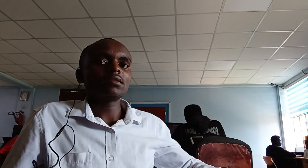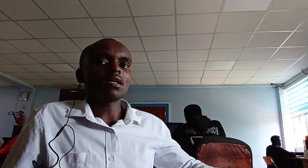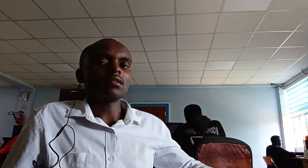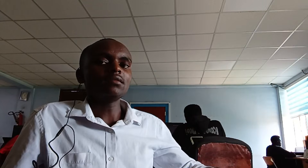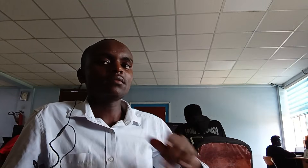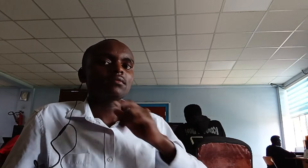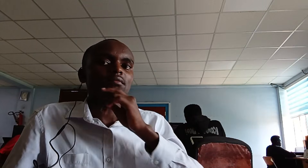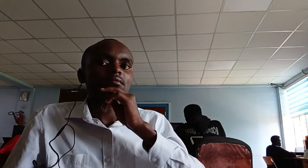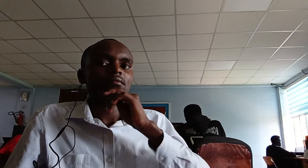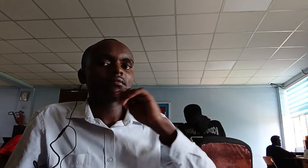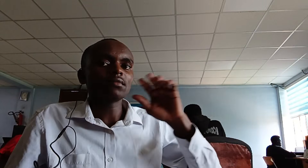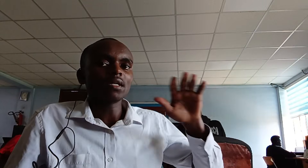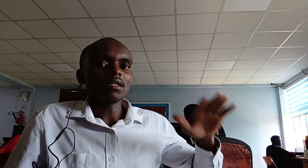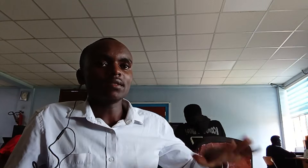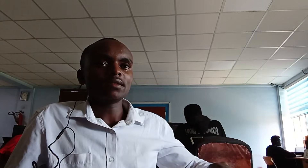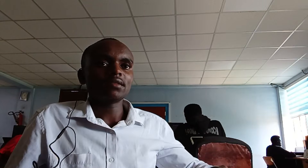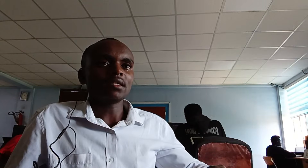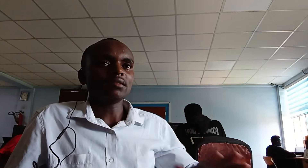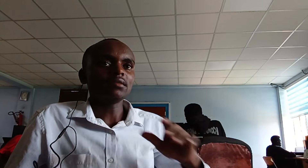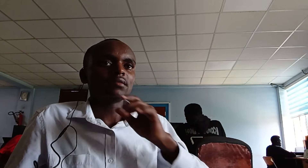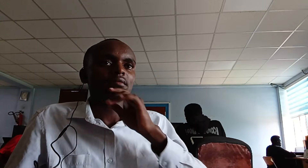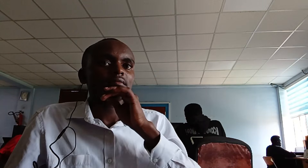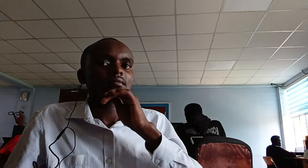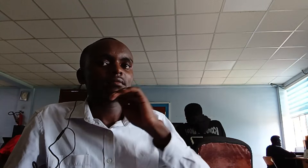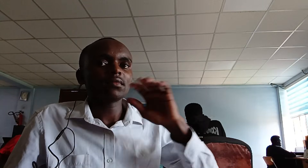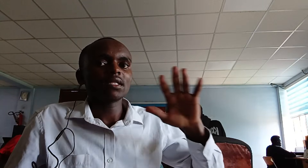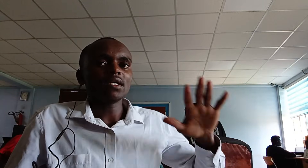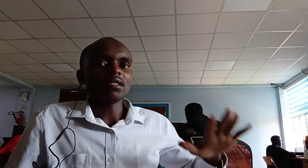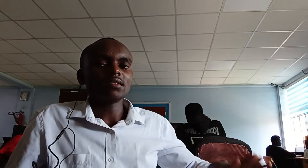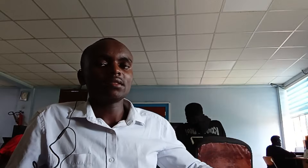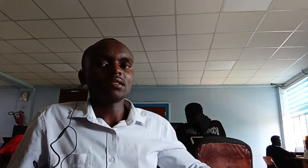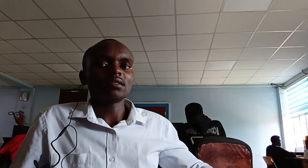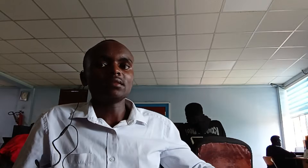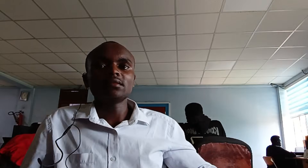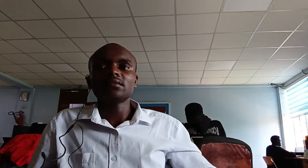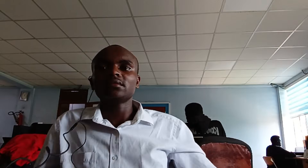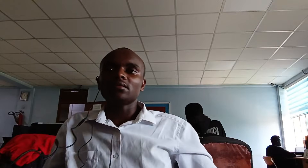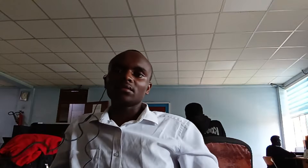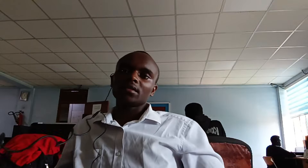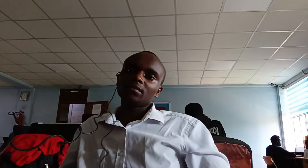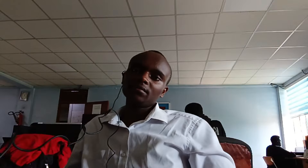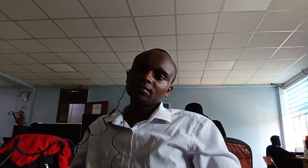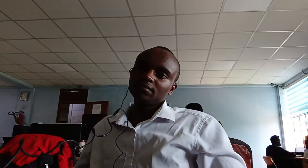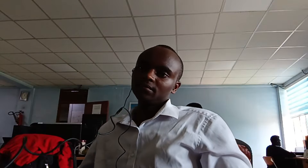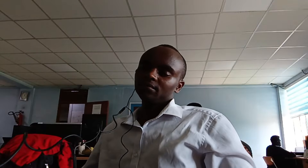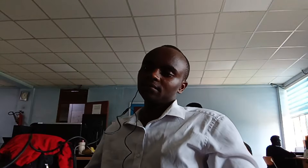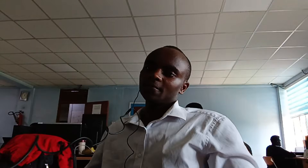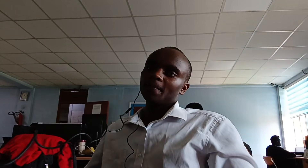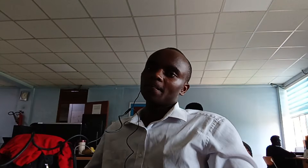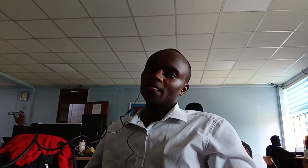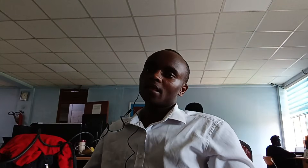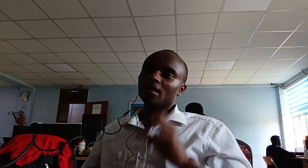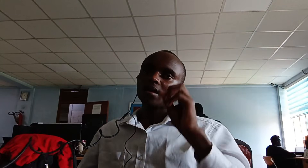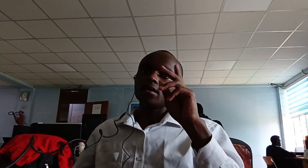Sun, sun, sun. Okay. Have you